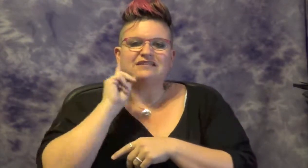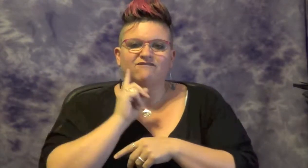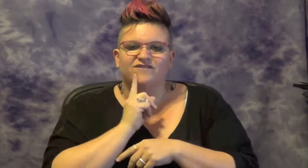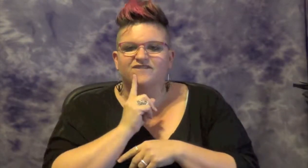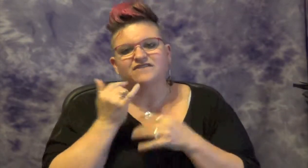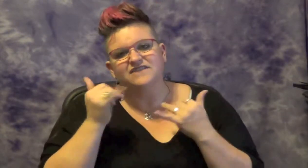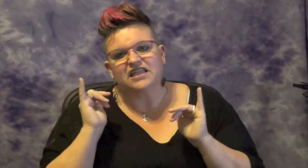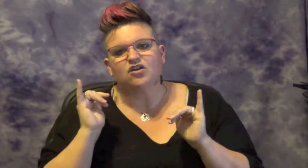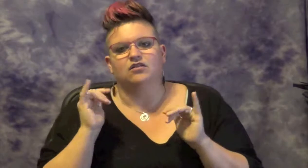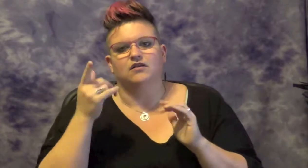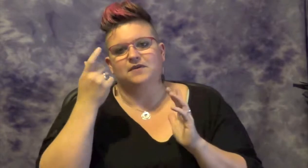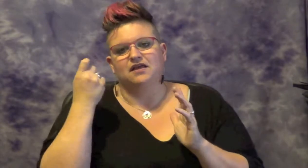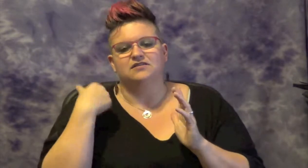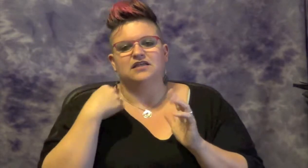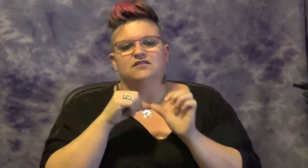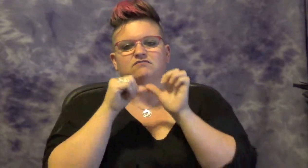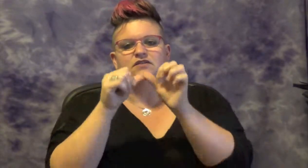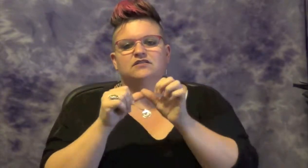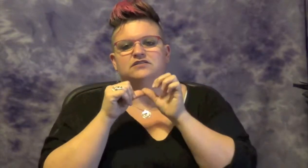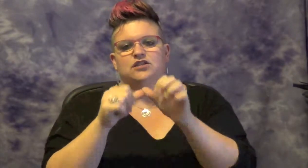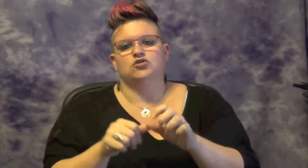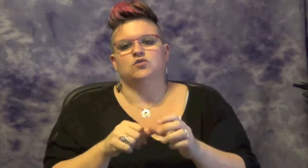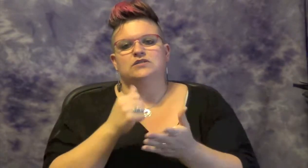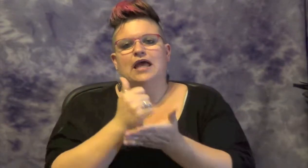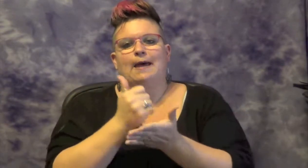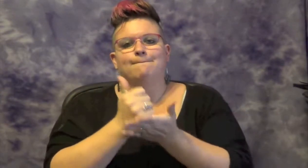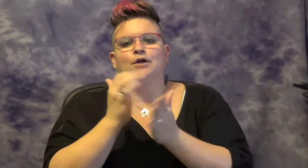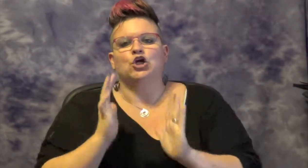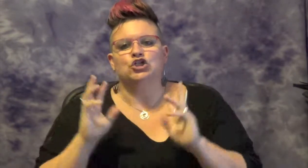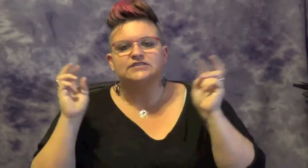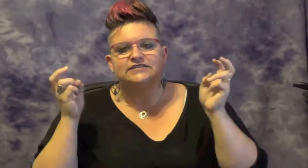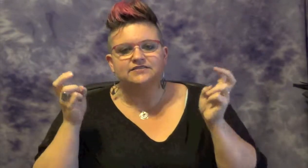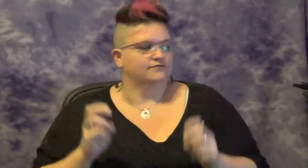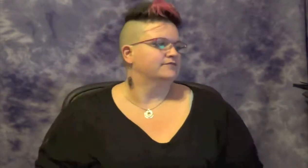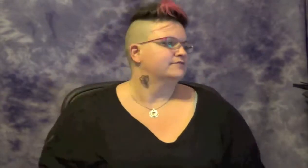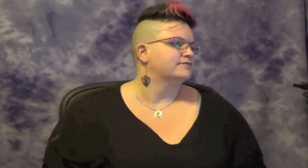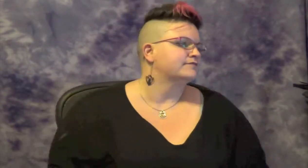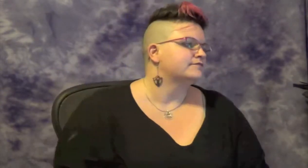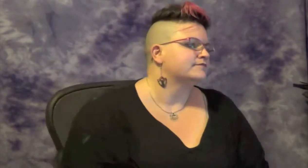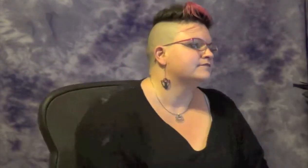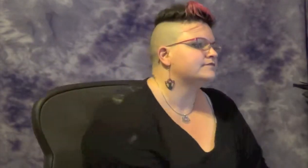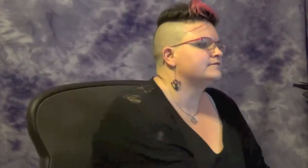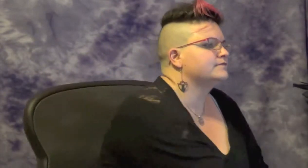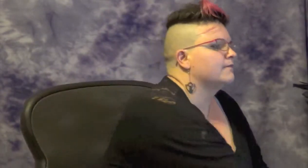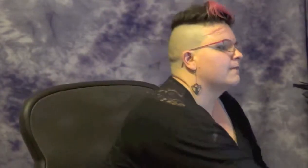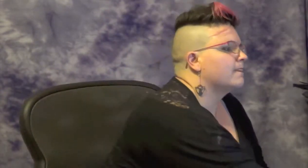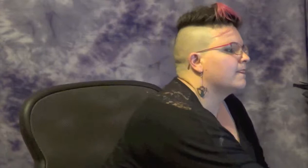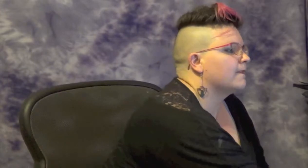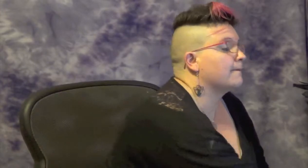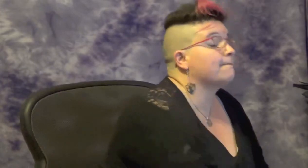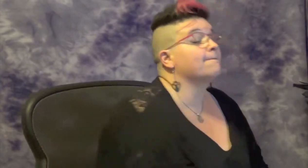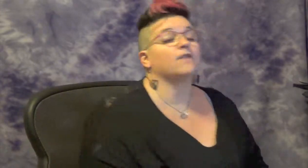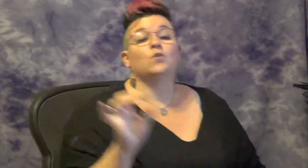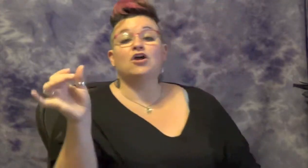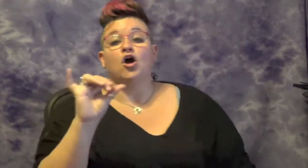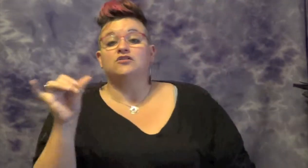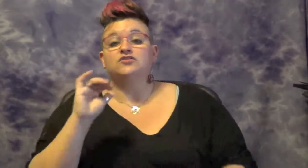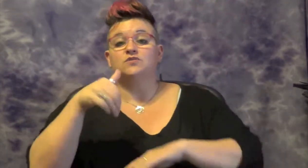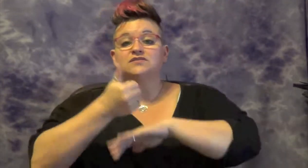then of course it promotes oppression more in the deaf community. And it promotes the helper